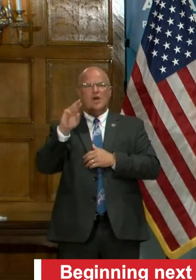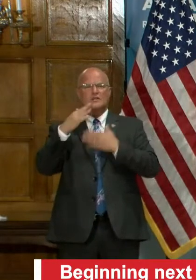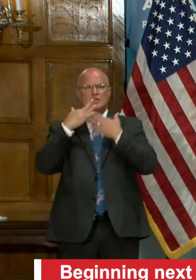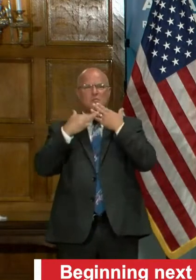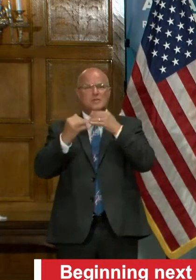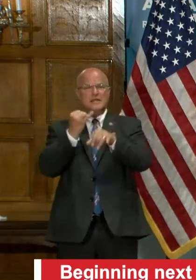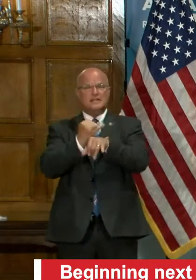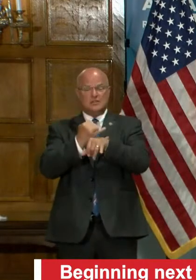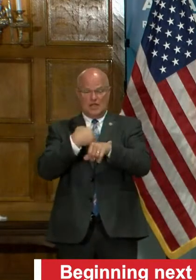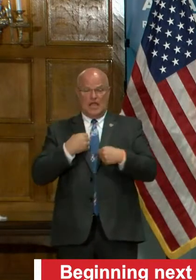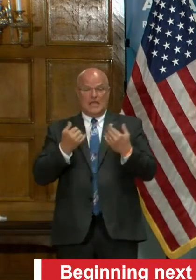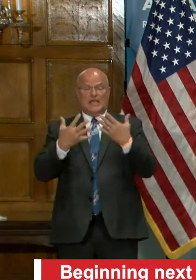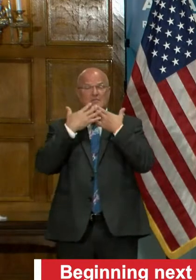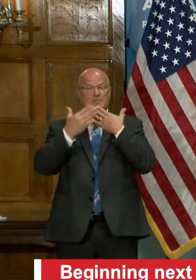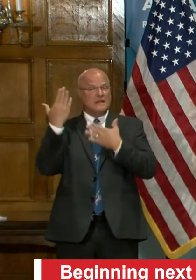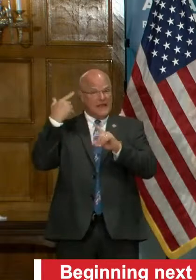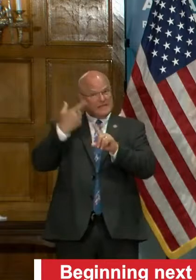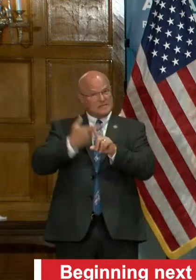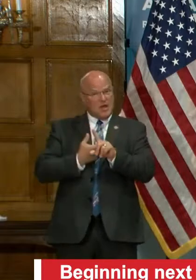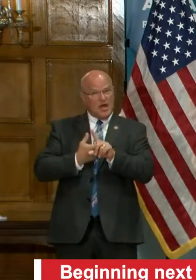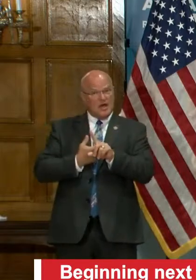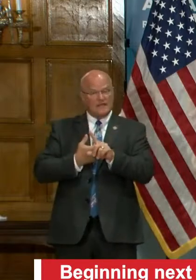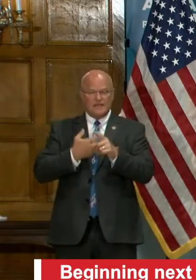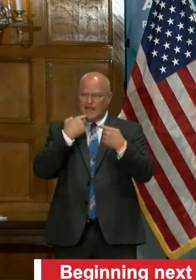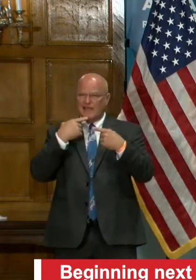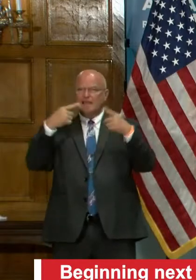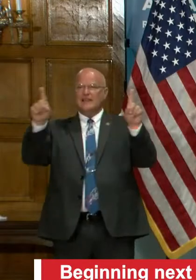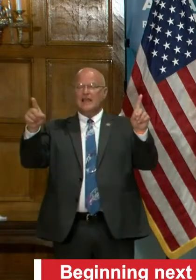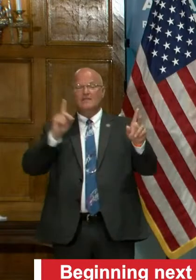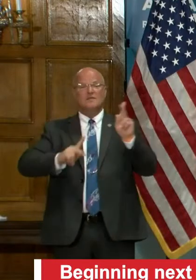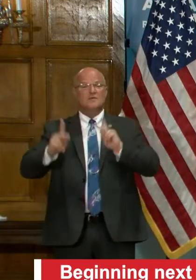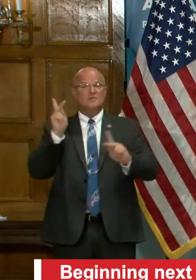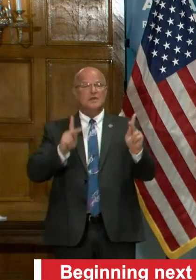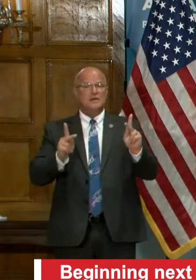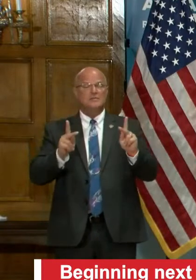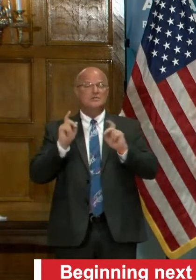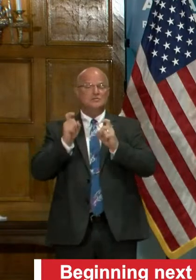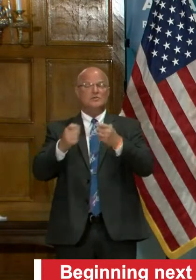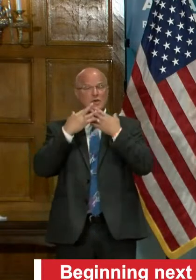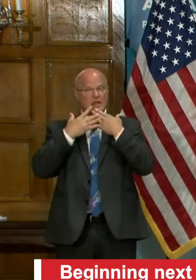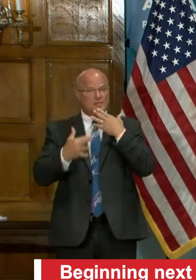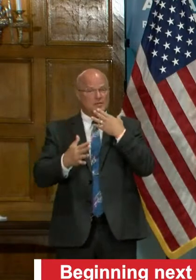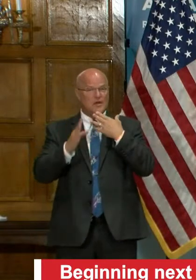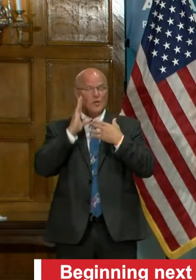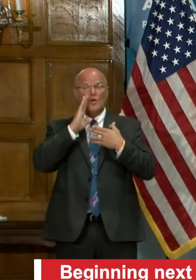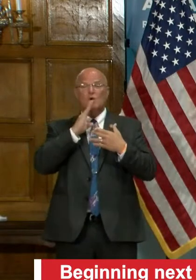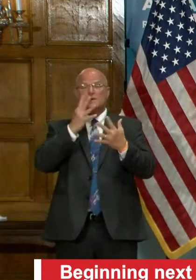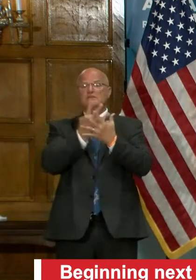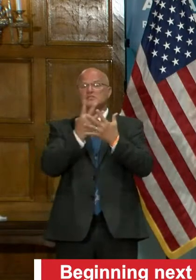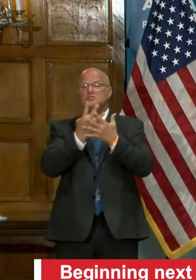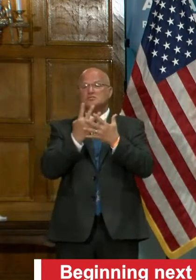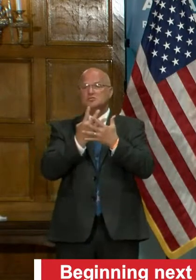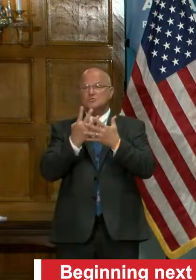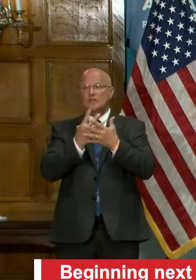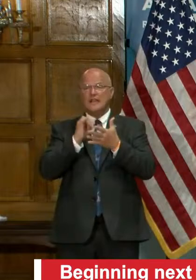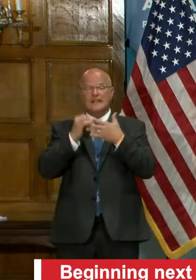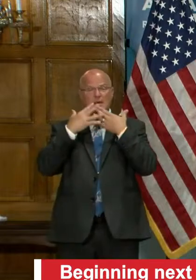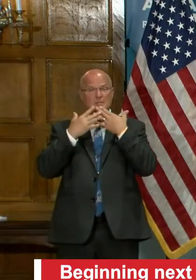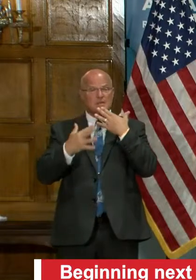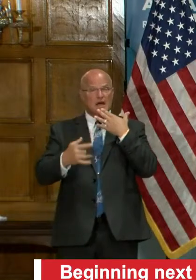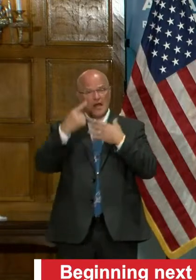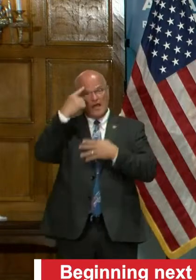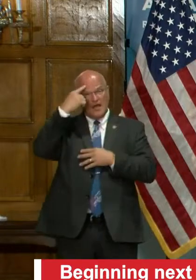Institute where I gave blood last month, and they announced that for those who donate blood, they will be screening that